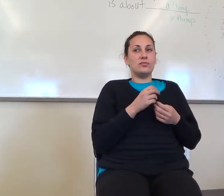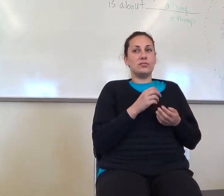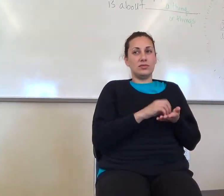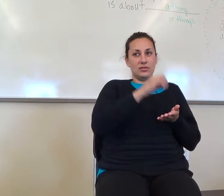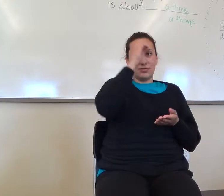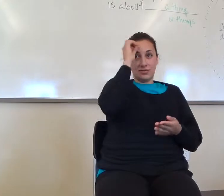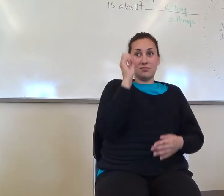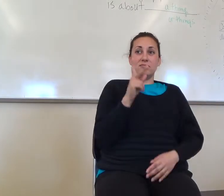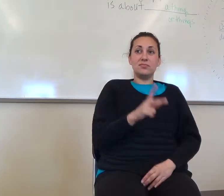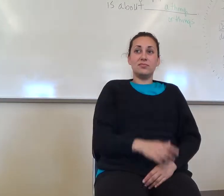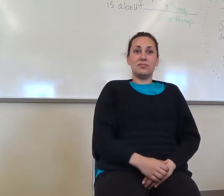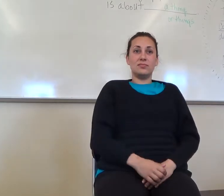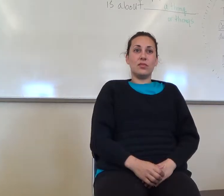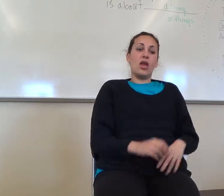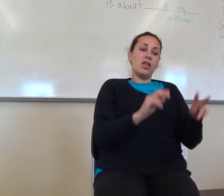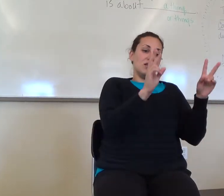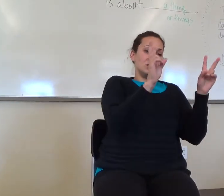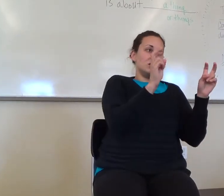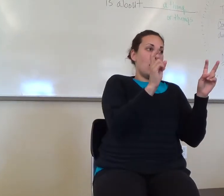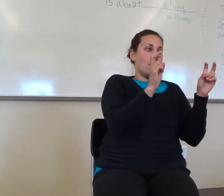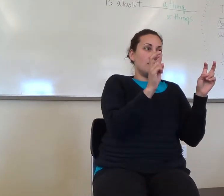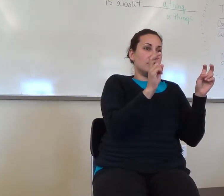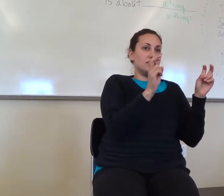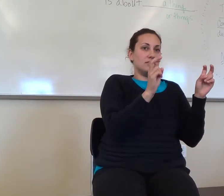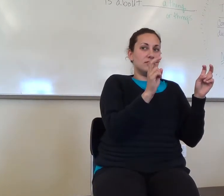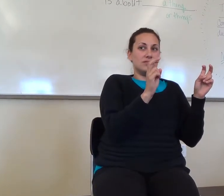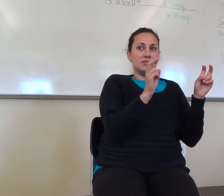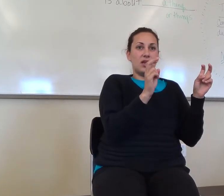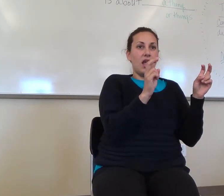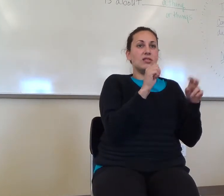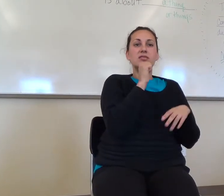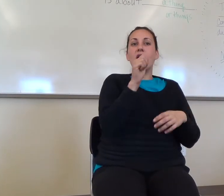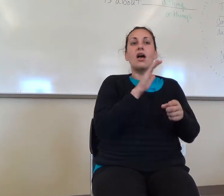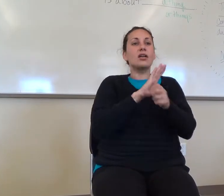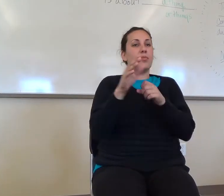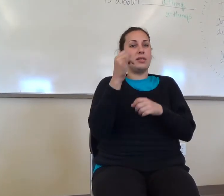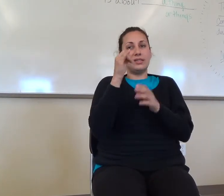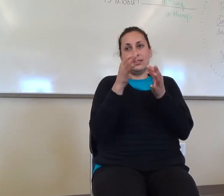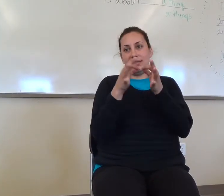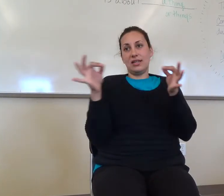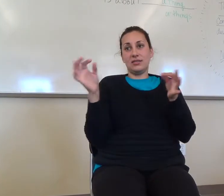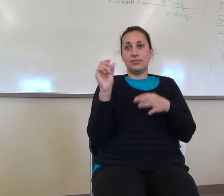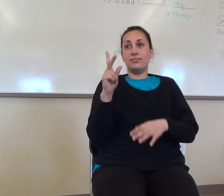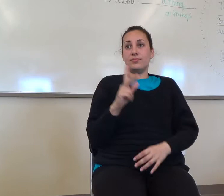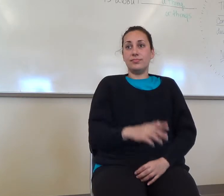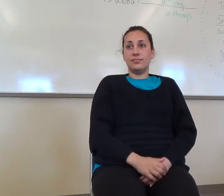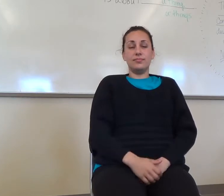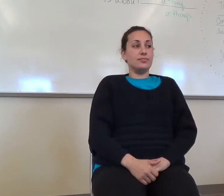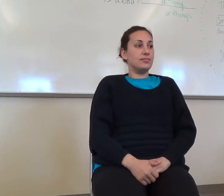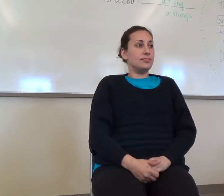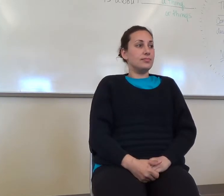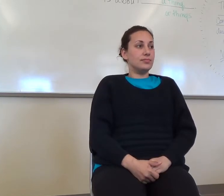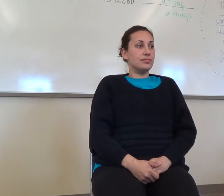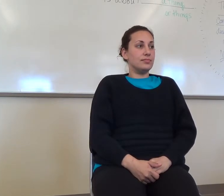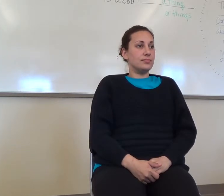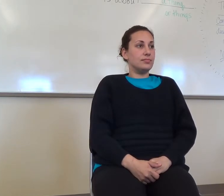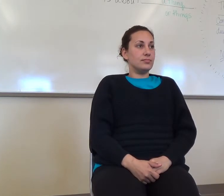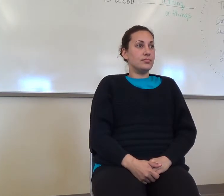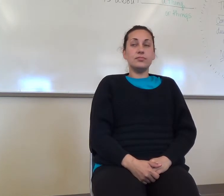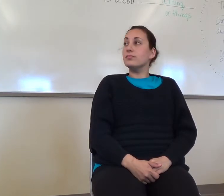The topic is just a thing. It's not a complete sentence. Okay? So this is about the